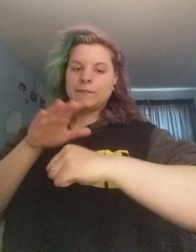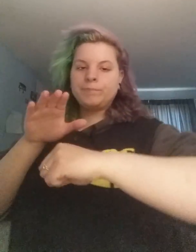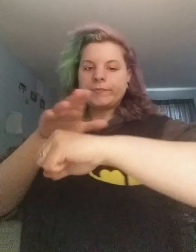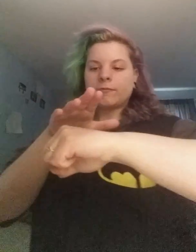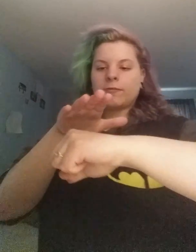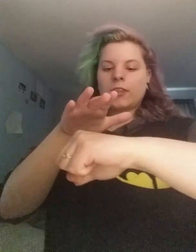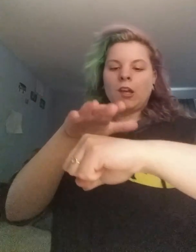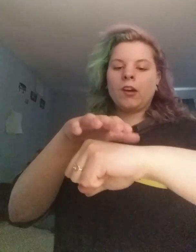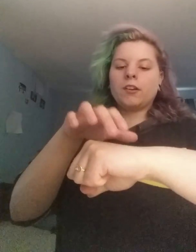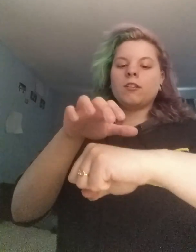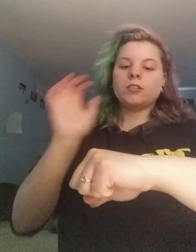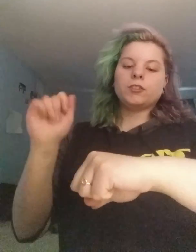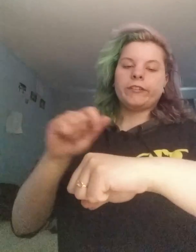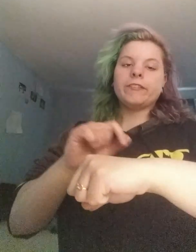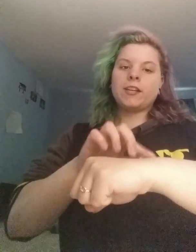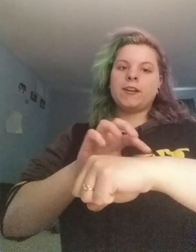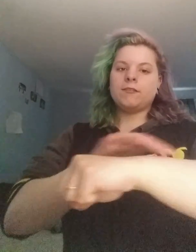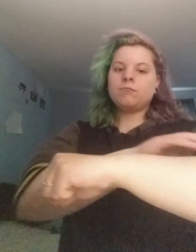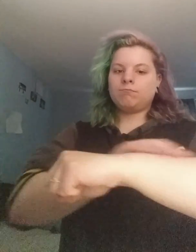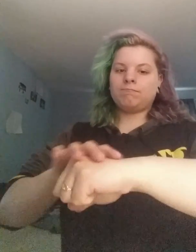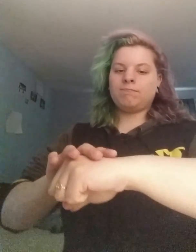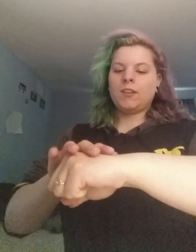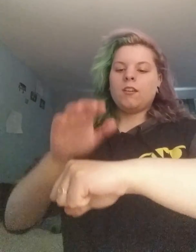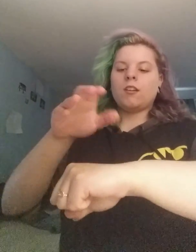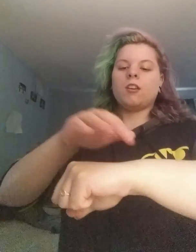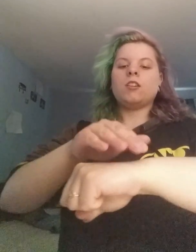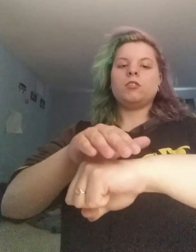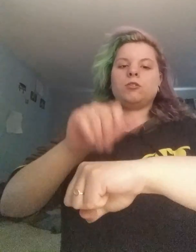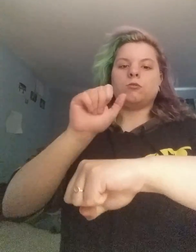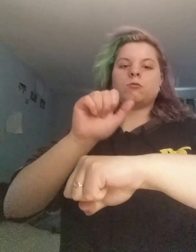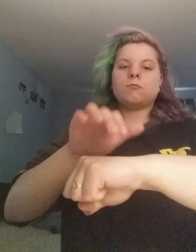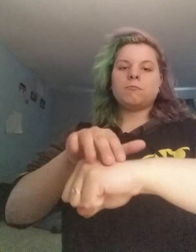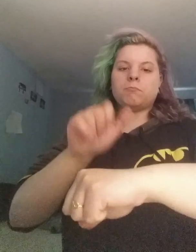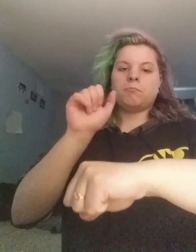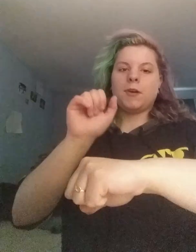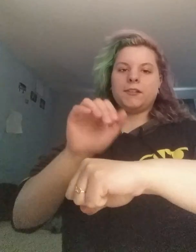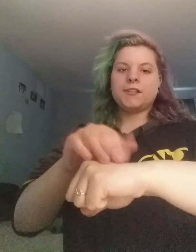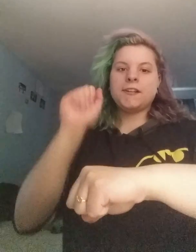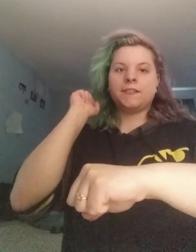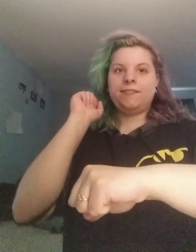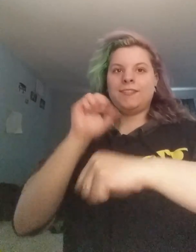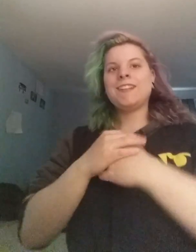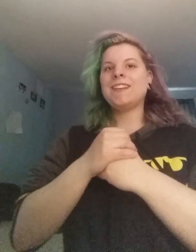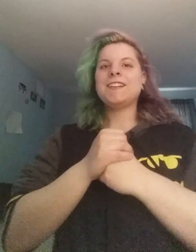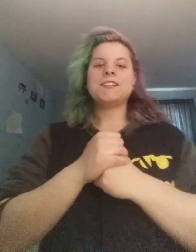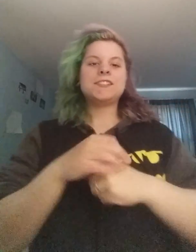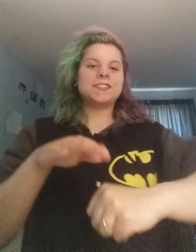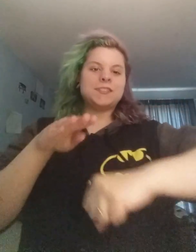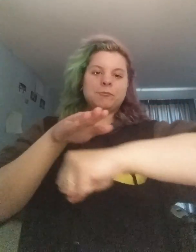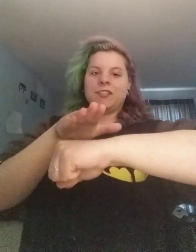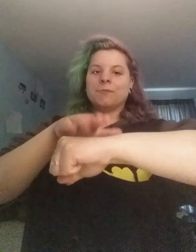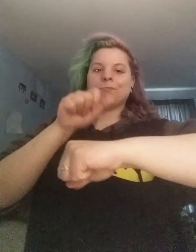uh on your left hand and you pet your hand so that's simply it